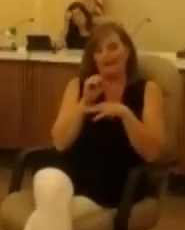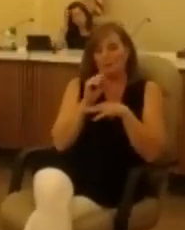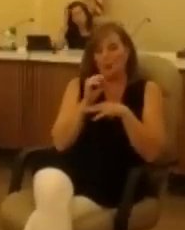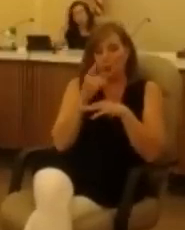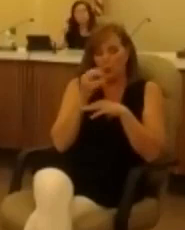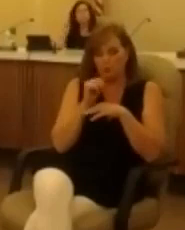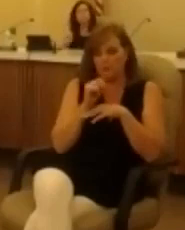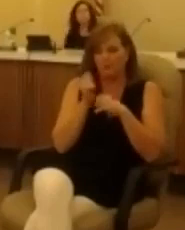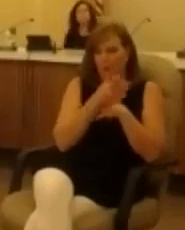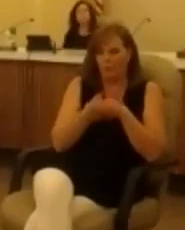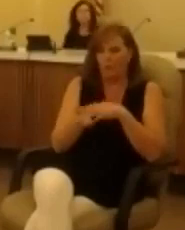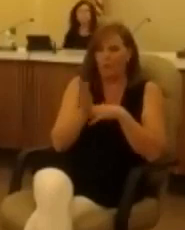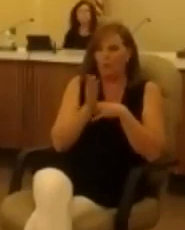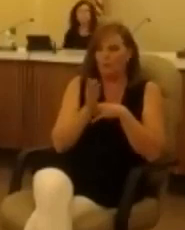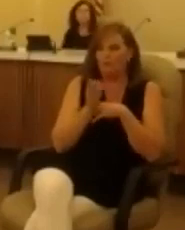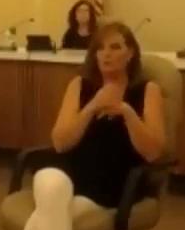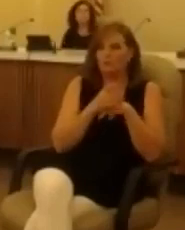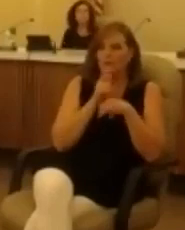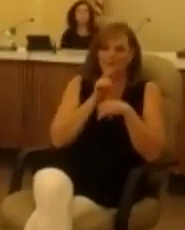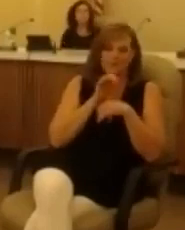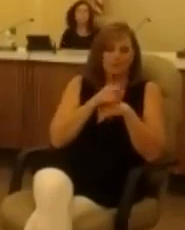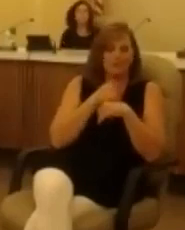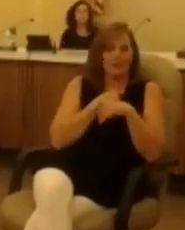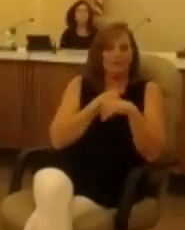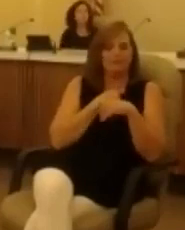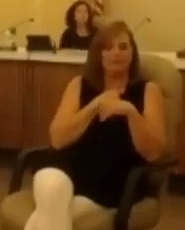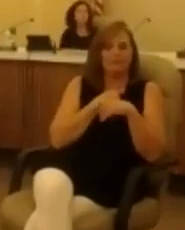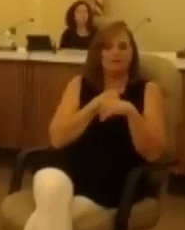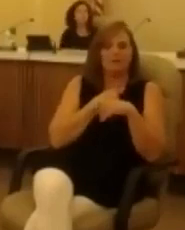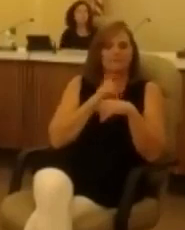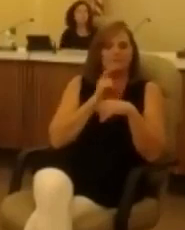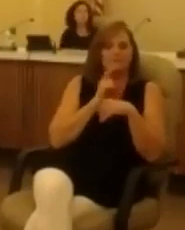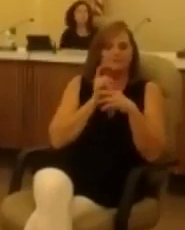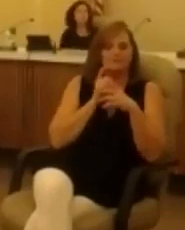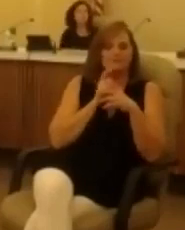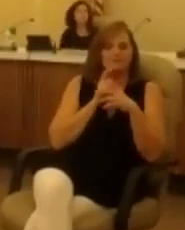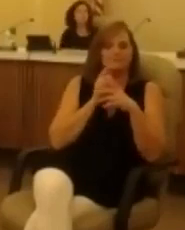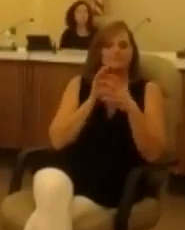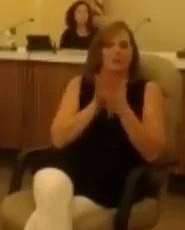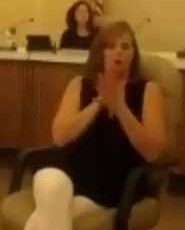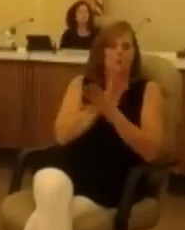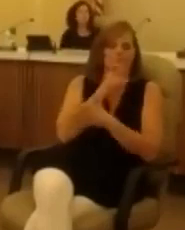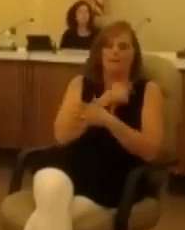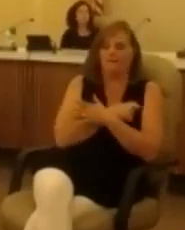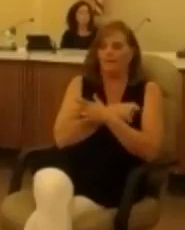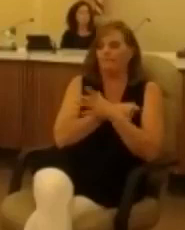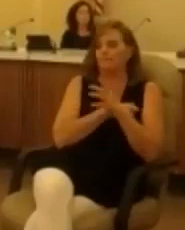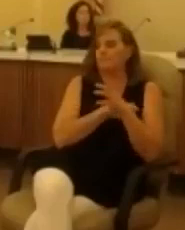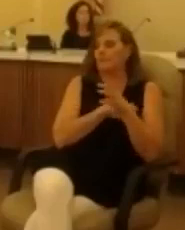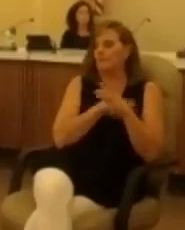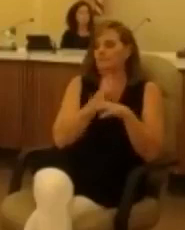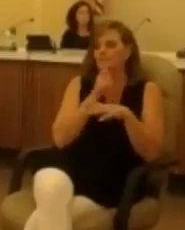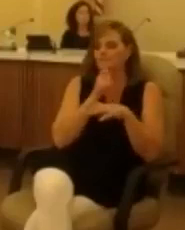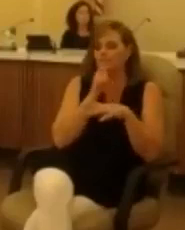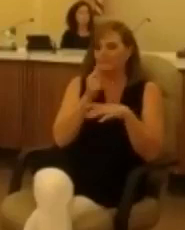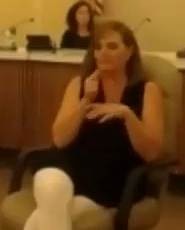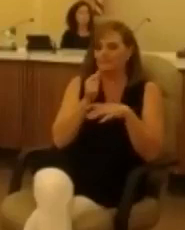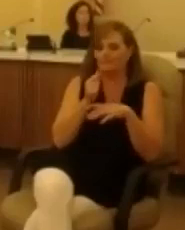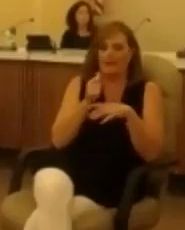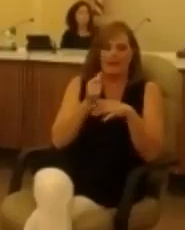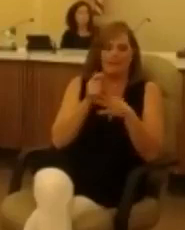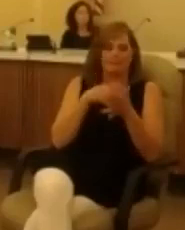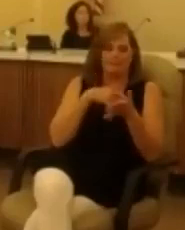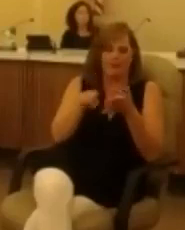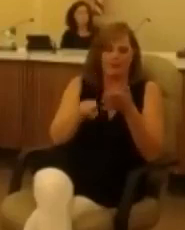the notice of default, but that's actually spelled out in the code. So I've written up both the resolutions